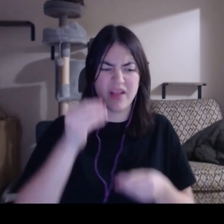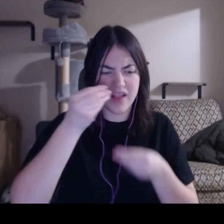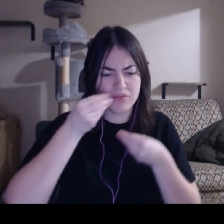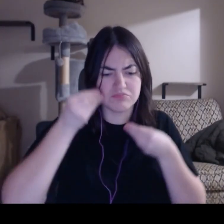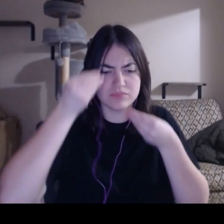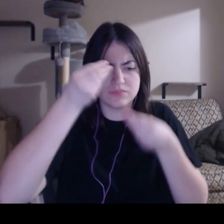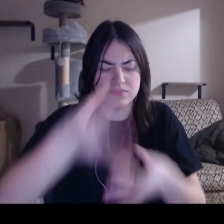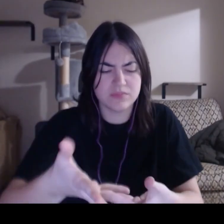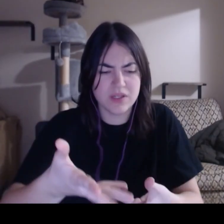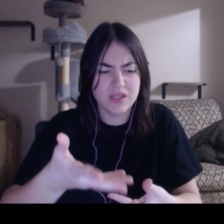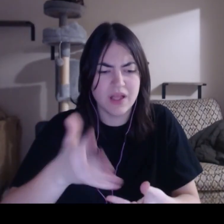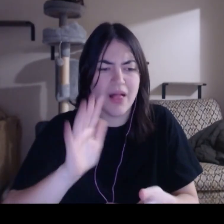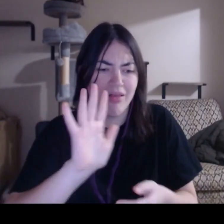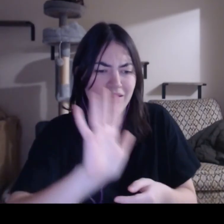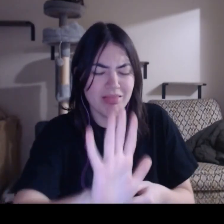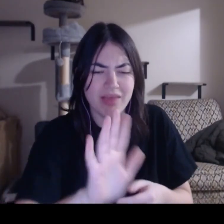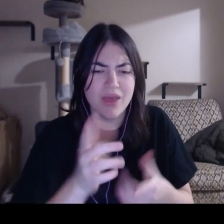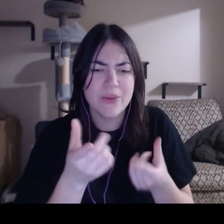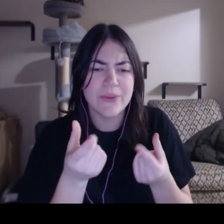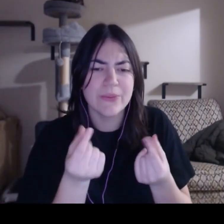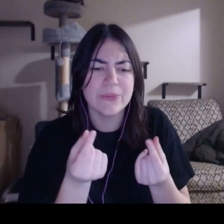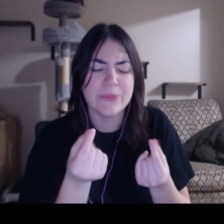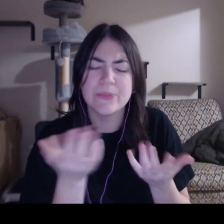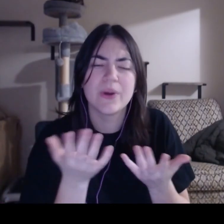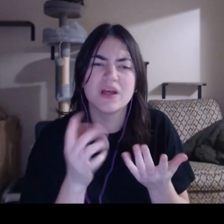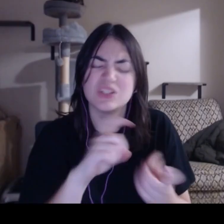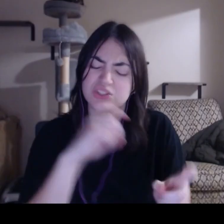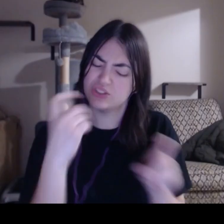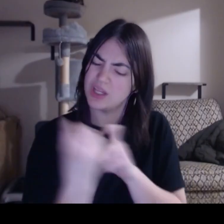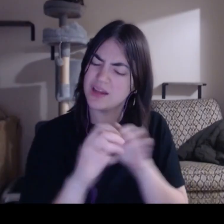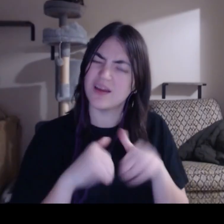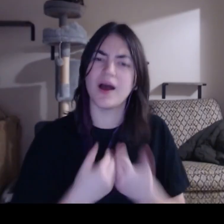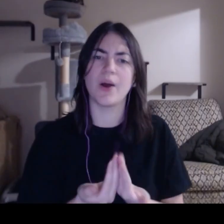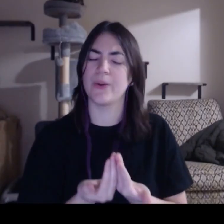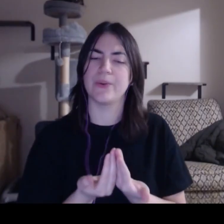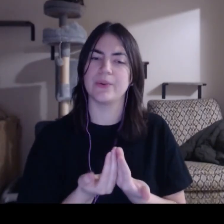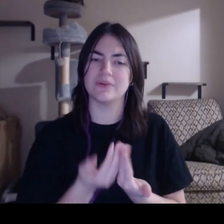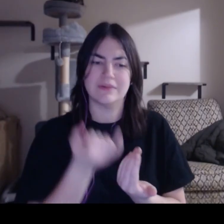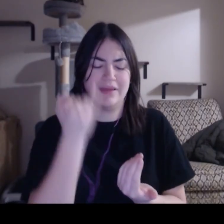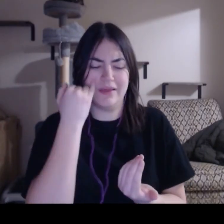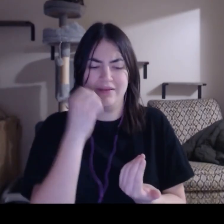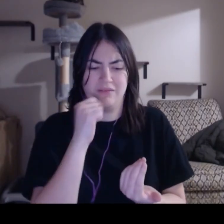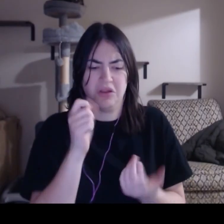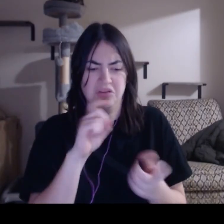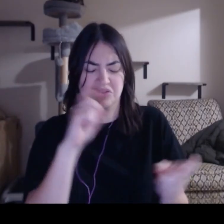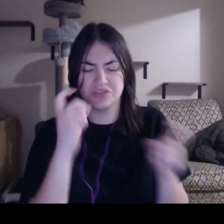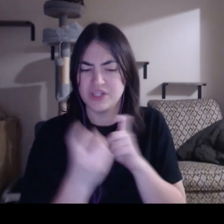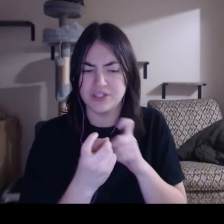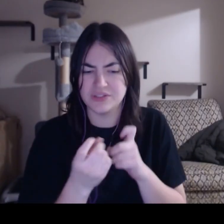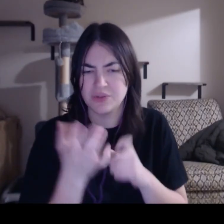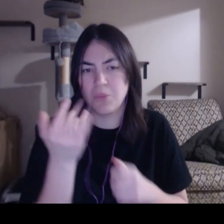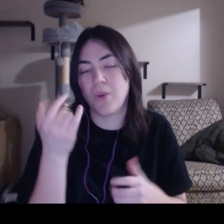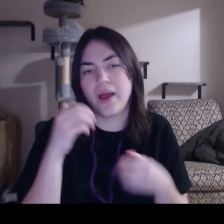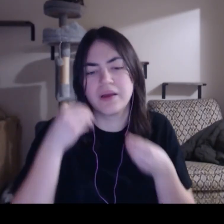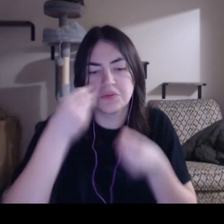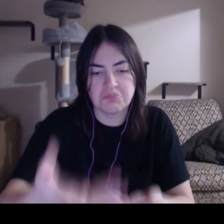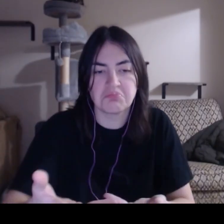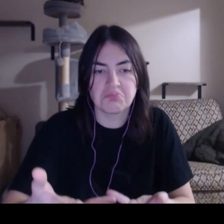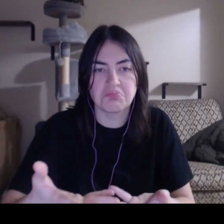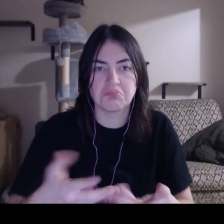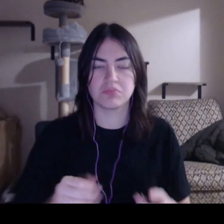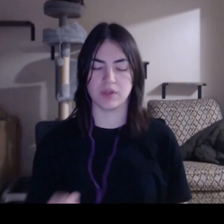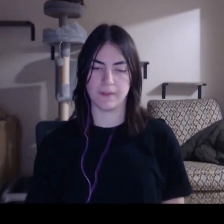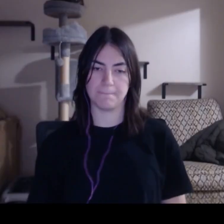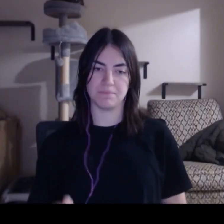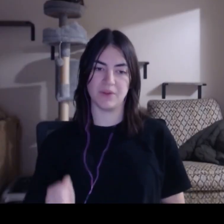change their behaviour, why do they need the information? Everything of value that happens, again, write this down, this is important, because I might